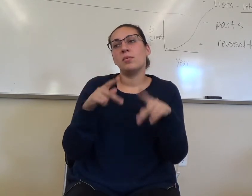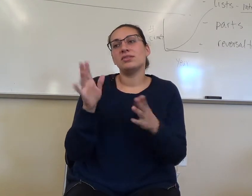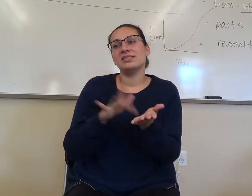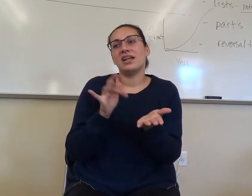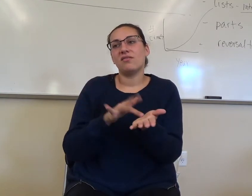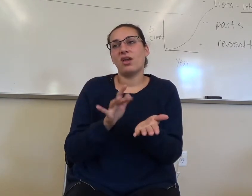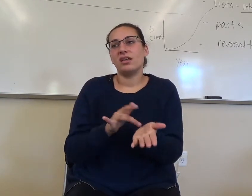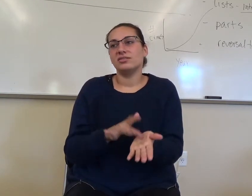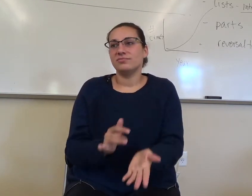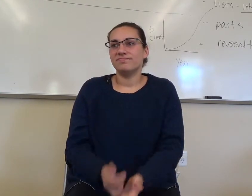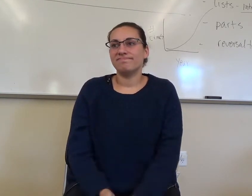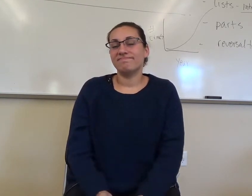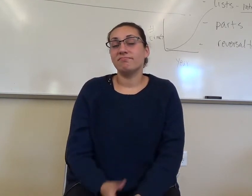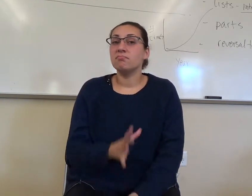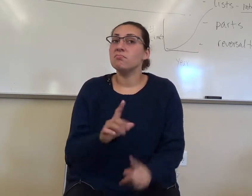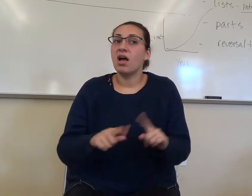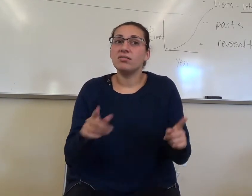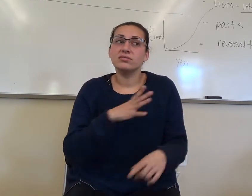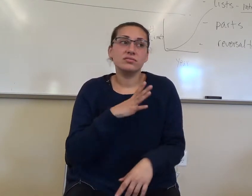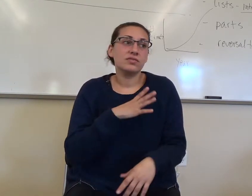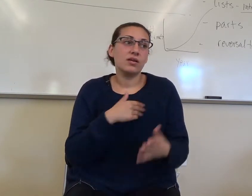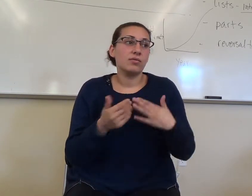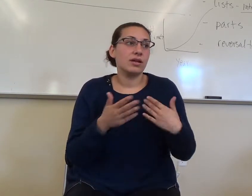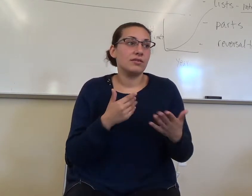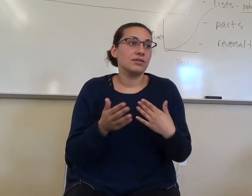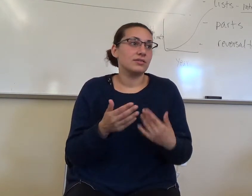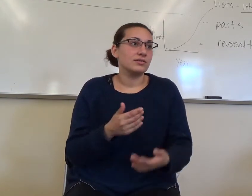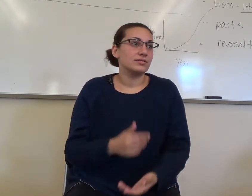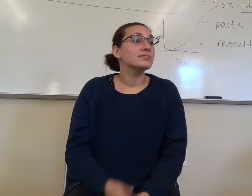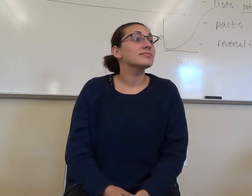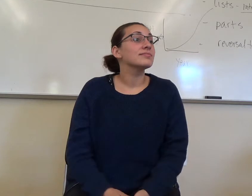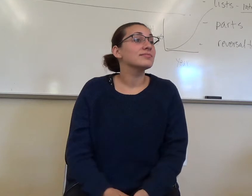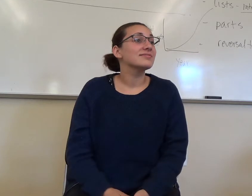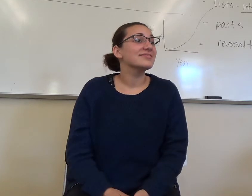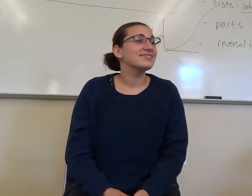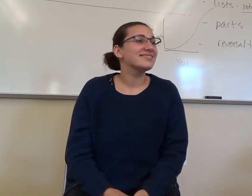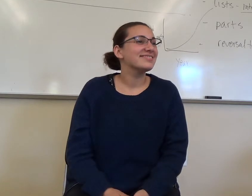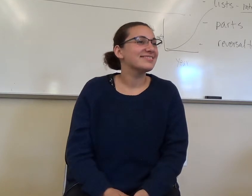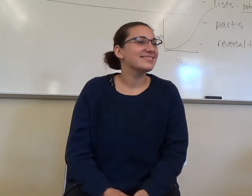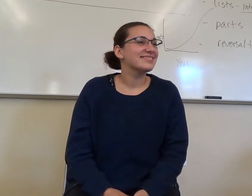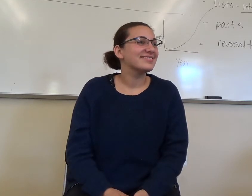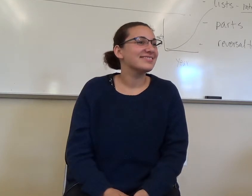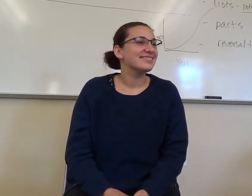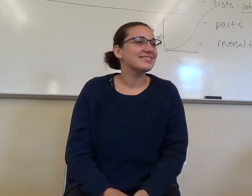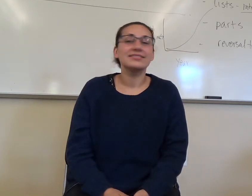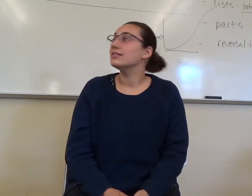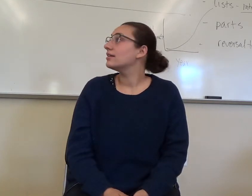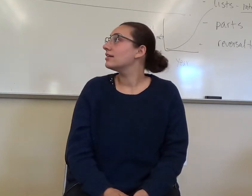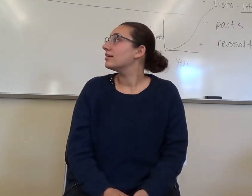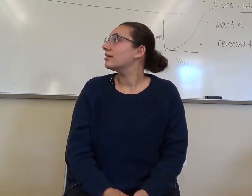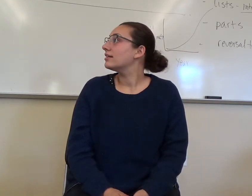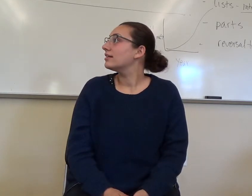saw up here is, even though we didn't have this, we could put in our list up here, not as